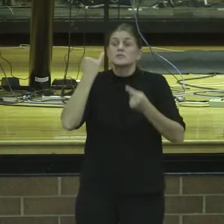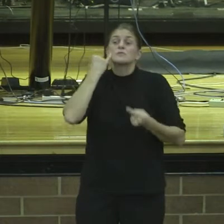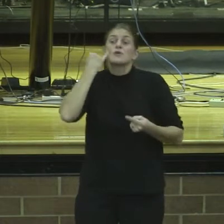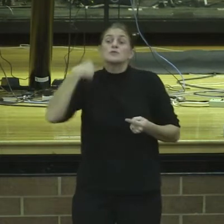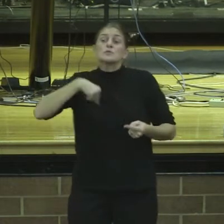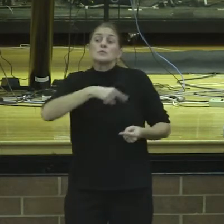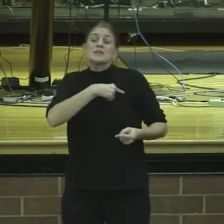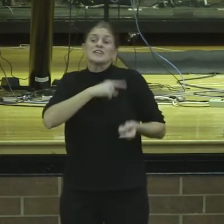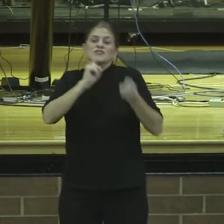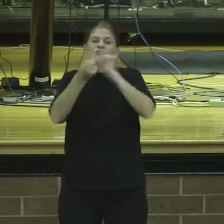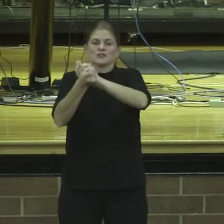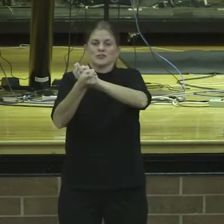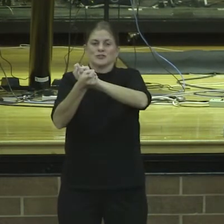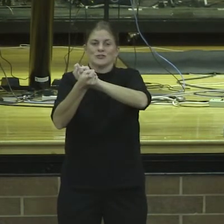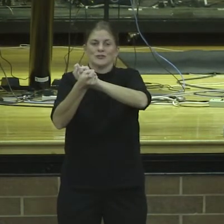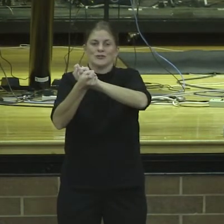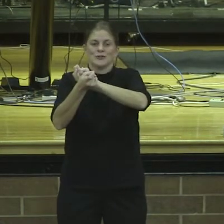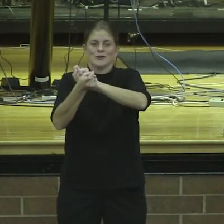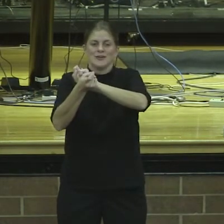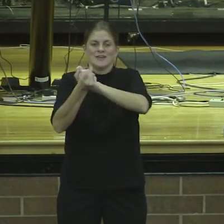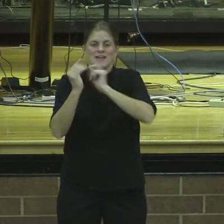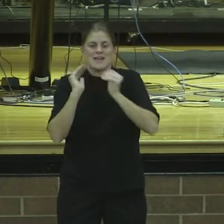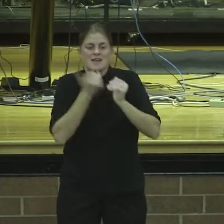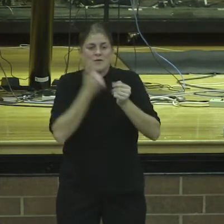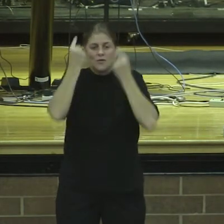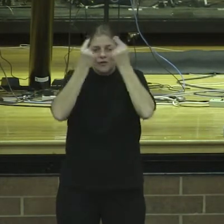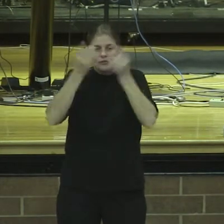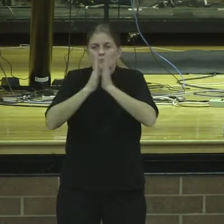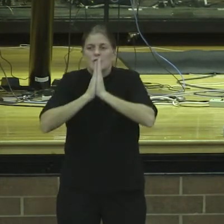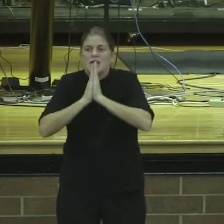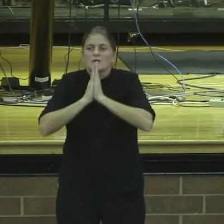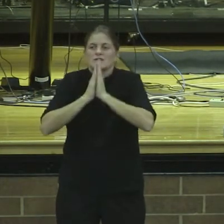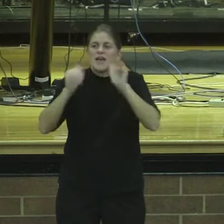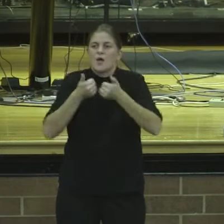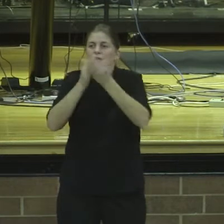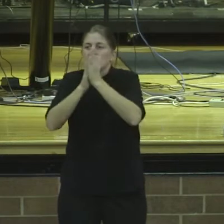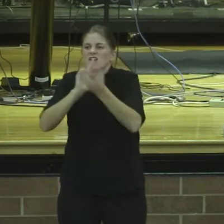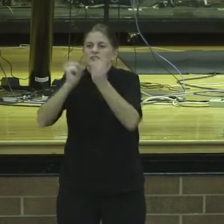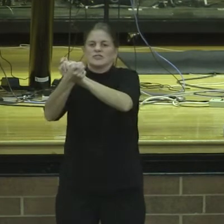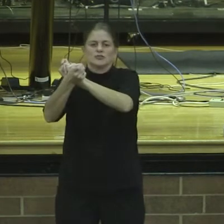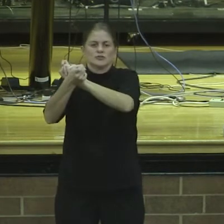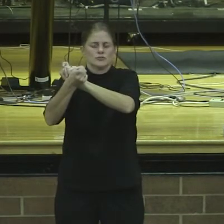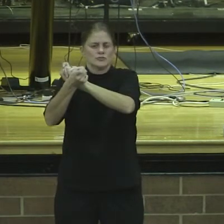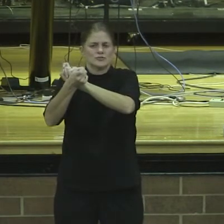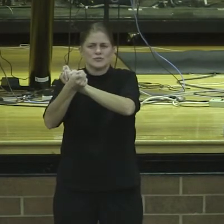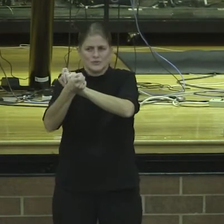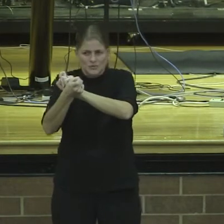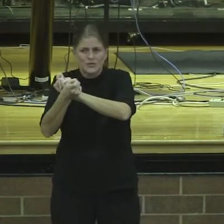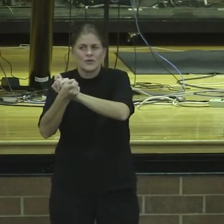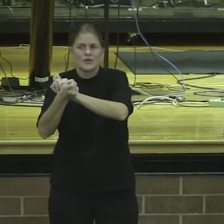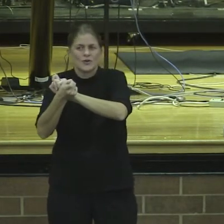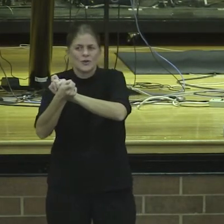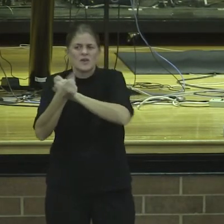changed? What if we changed our prayer pattern, our thought pattern, our go-to response? If we saw